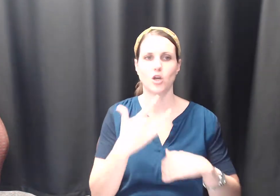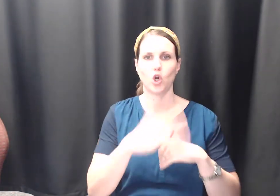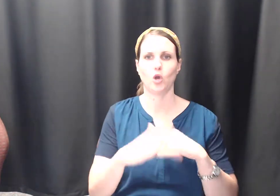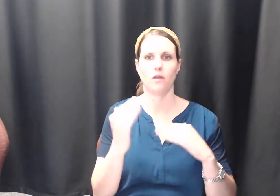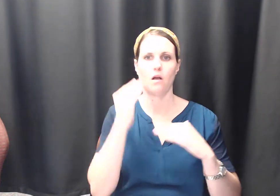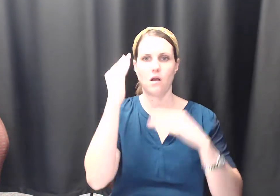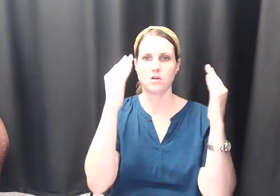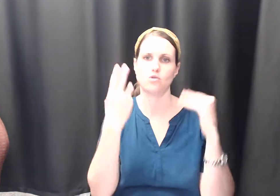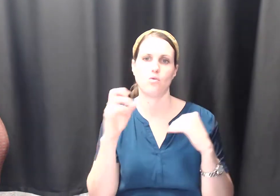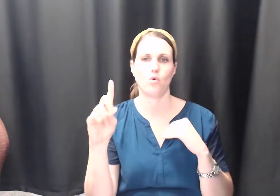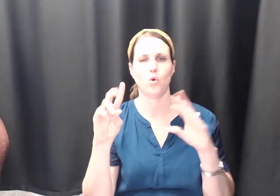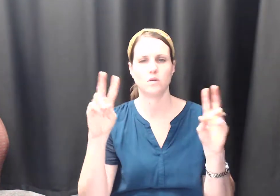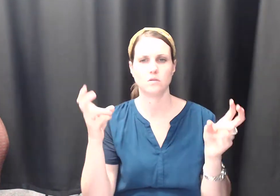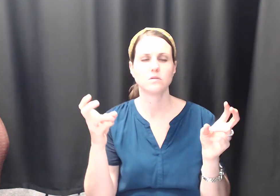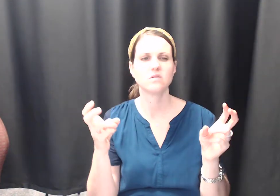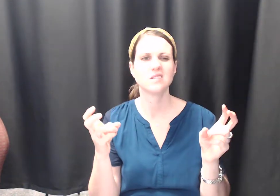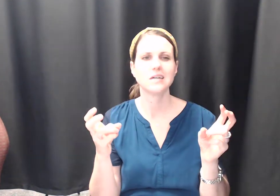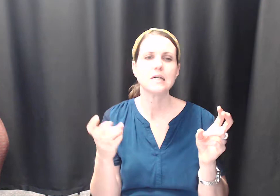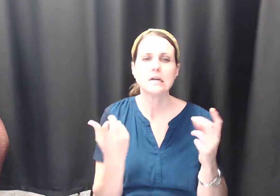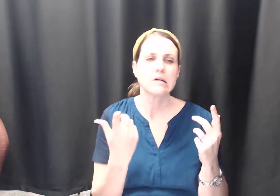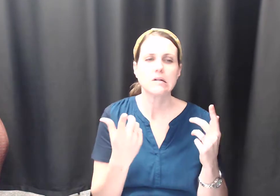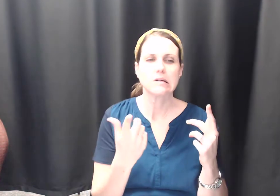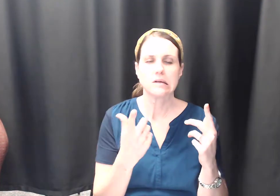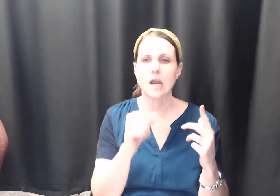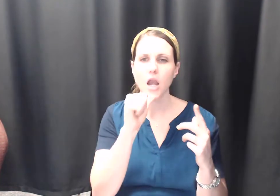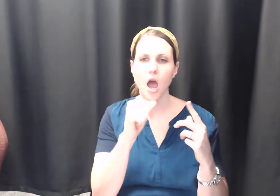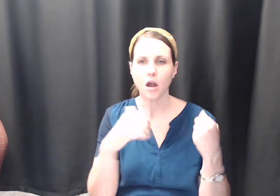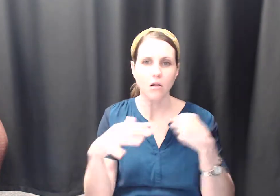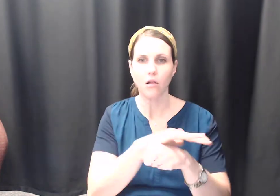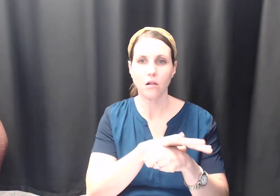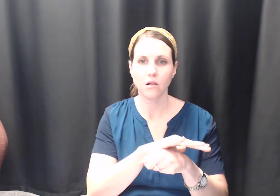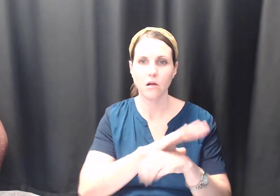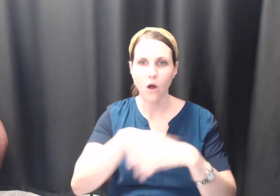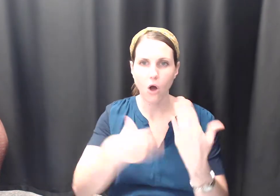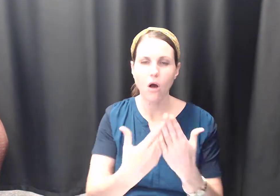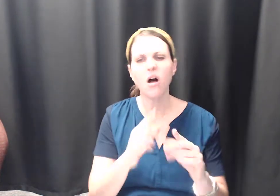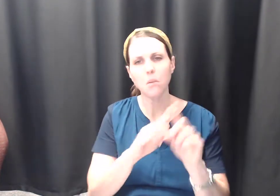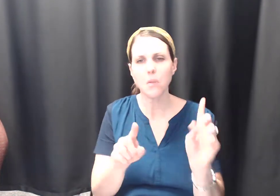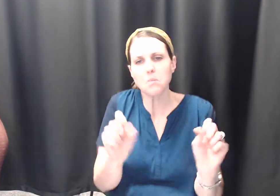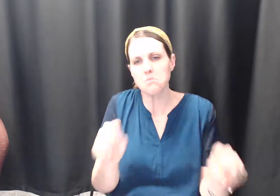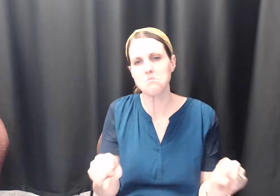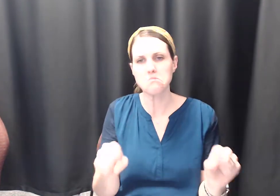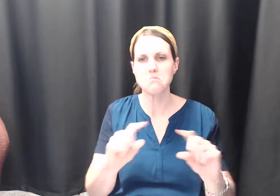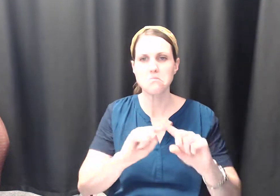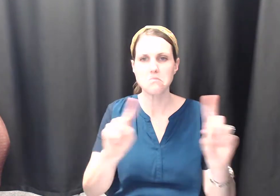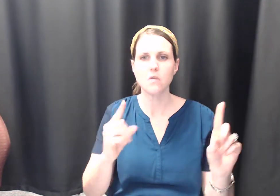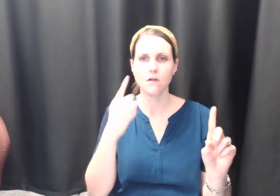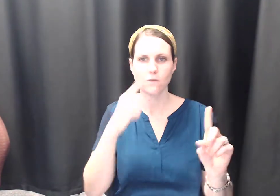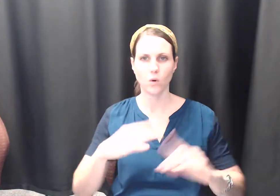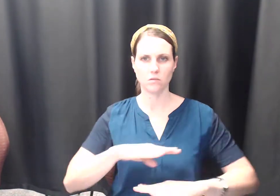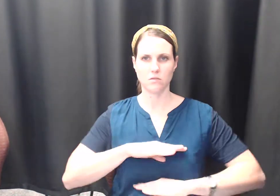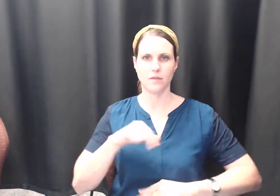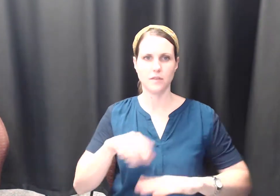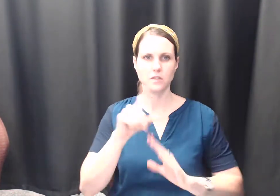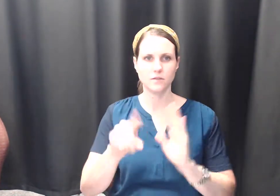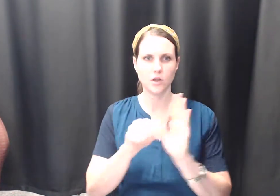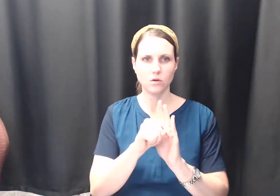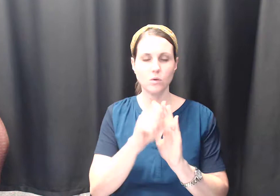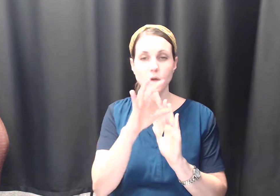again it will help to illustrate the point. Now let's suppose we are working with a child that is behaving badly in secondary school. The teacher